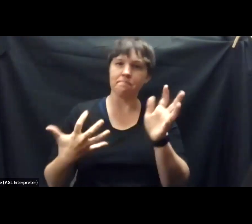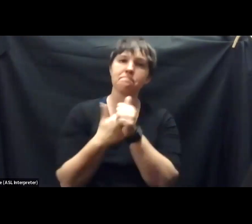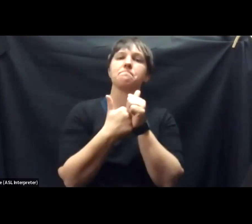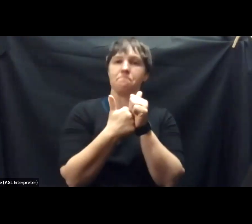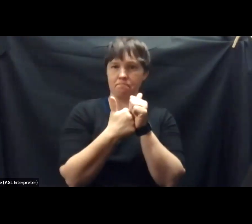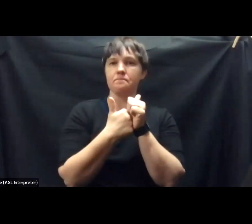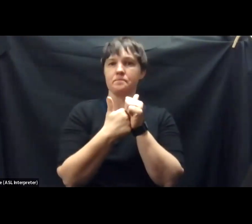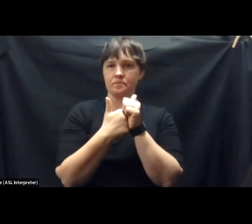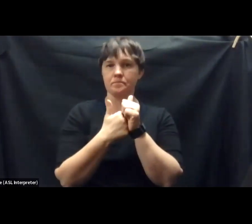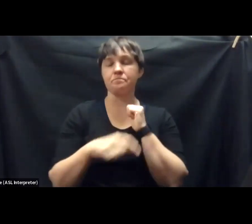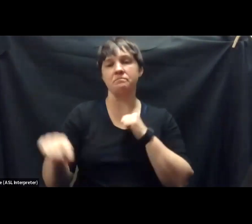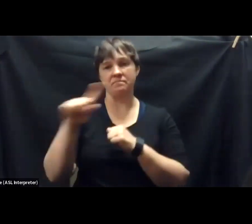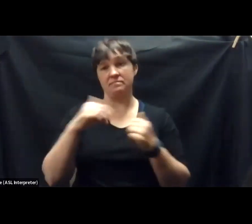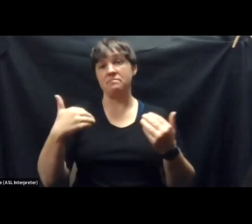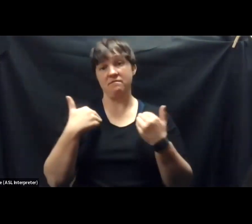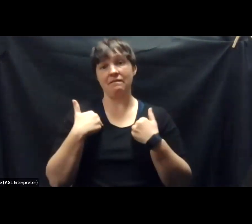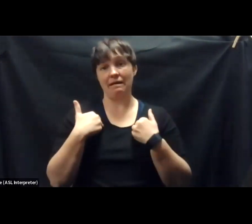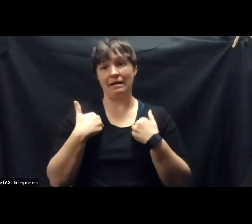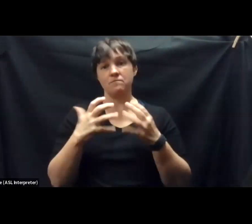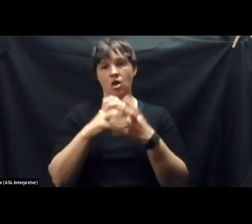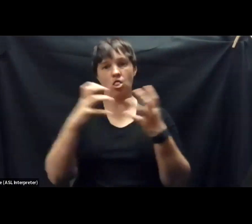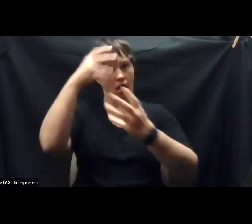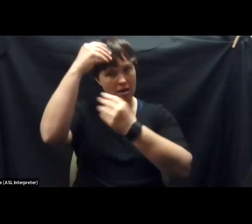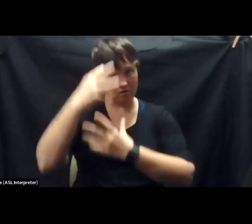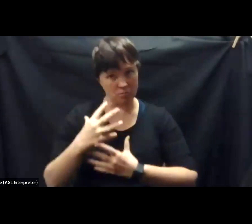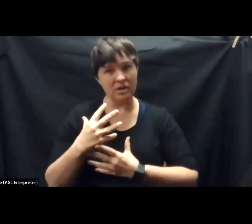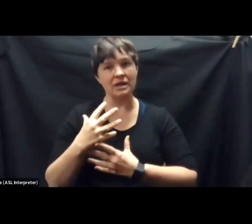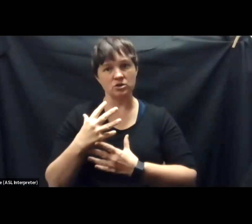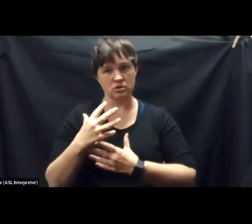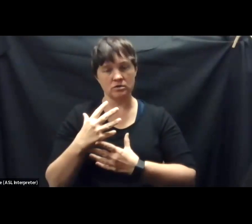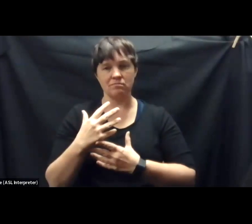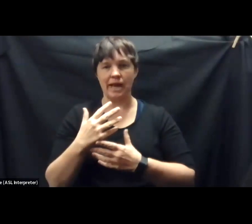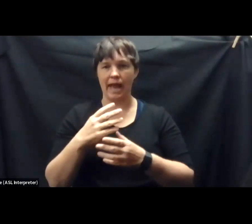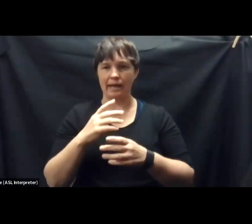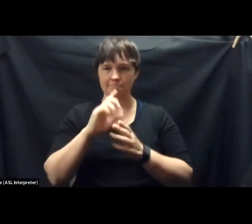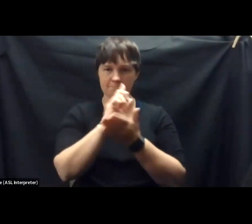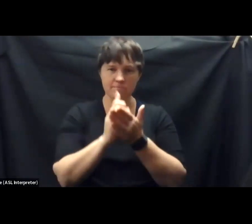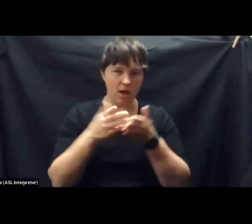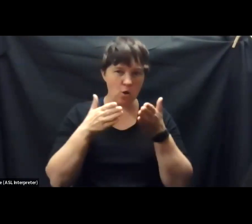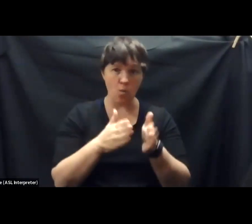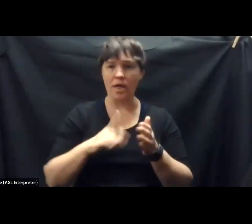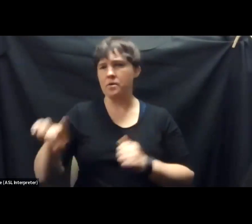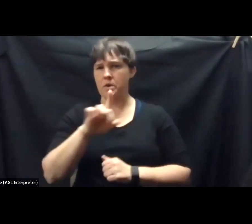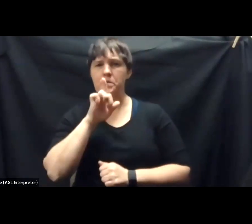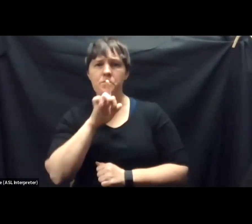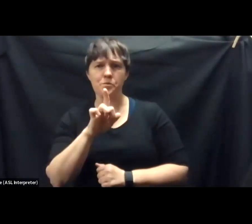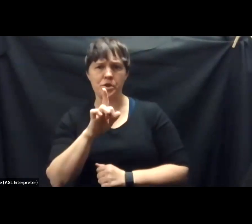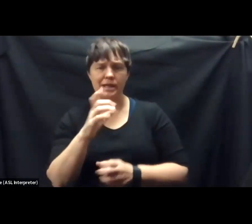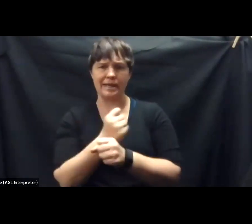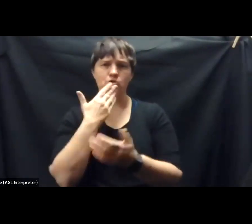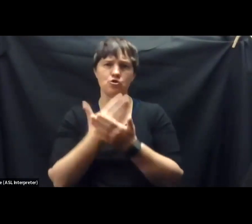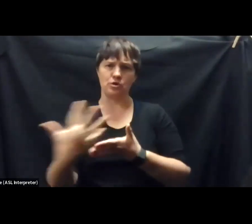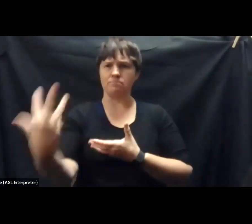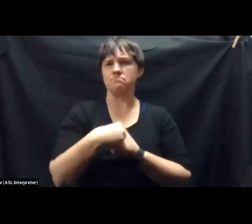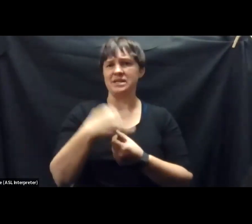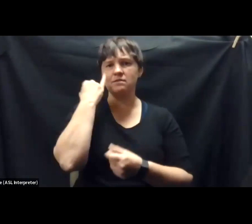So they have a lot of good information, and it's structured in a way that they really are going to get good input, I think,